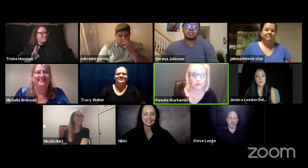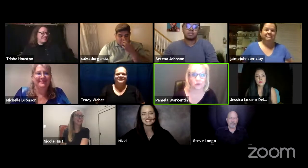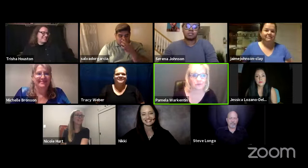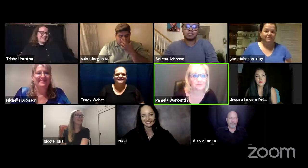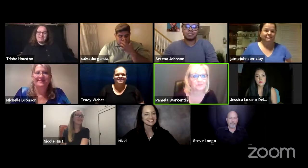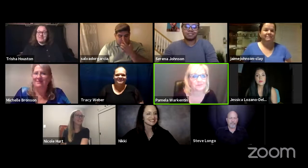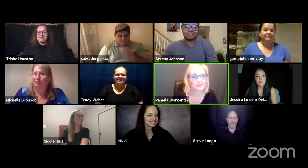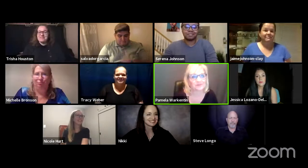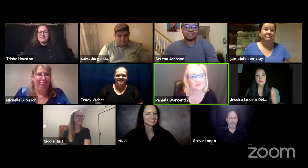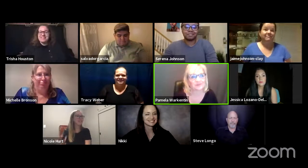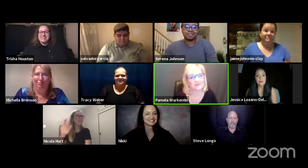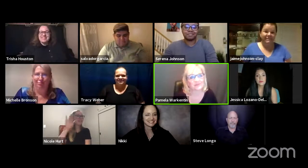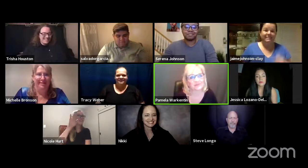full.